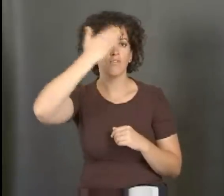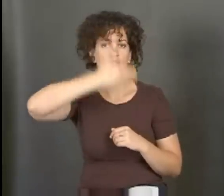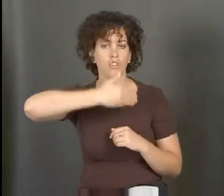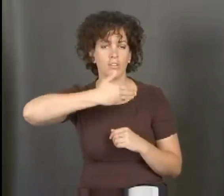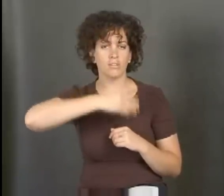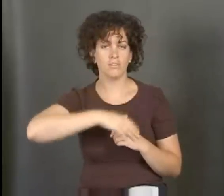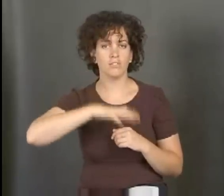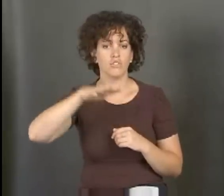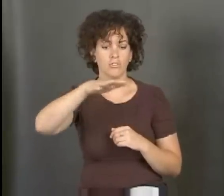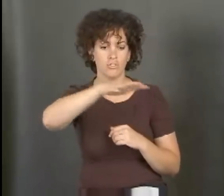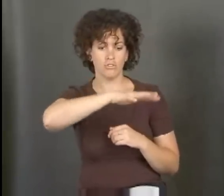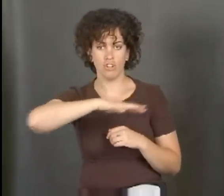Front yard.